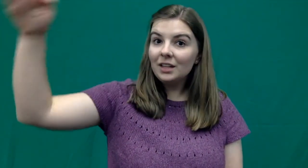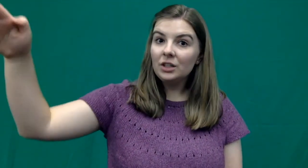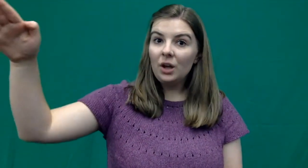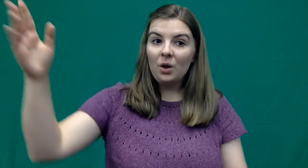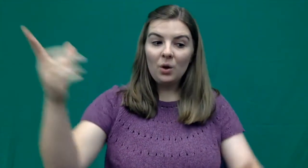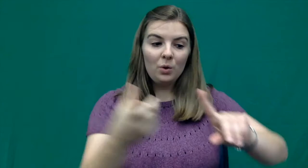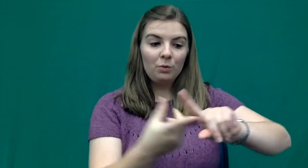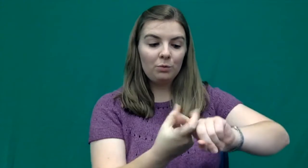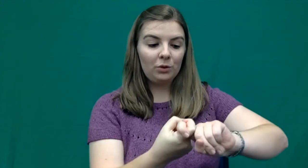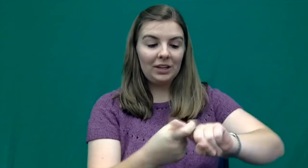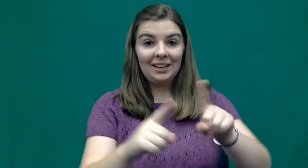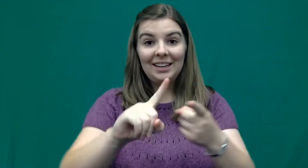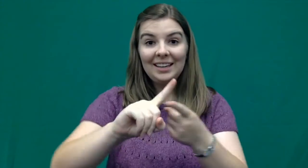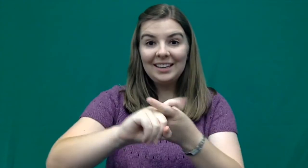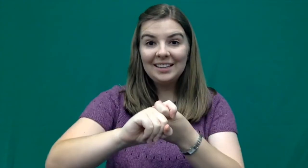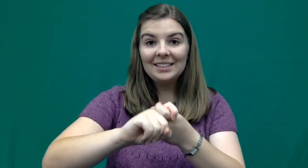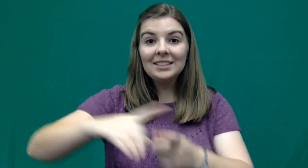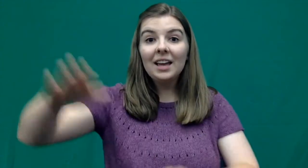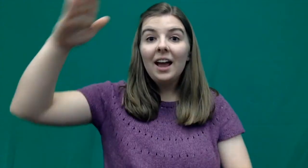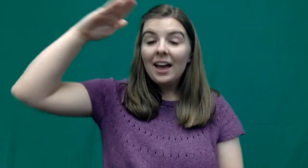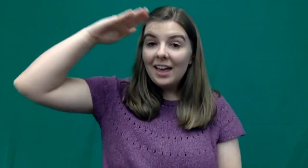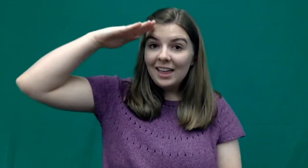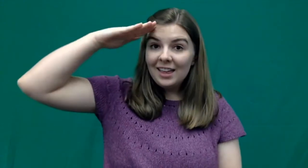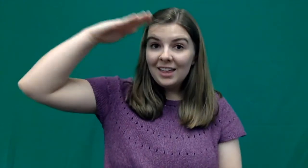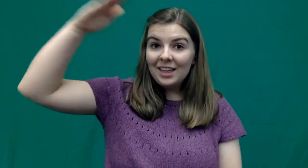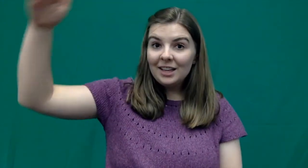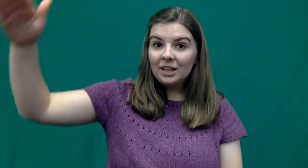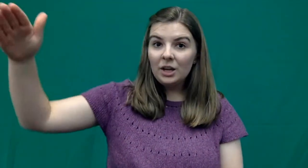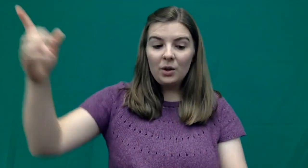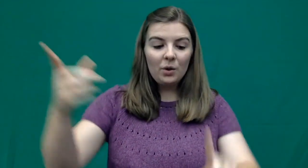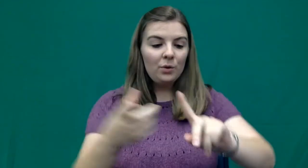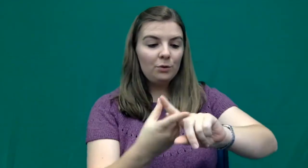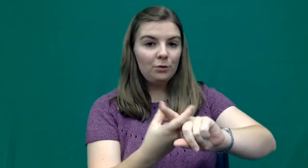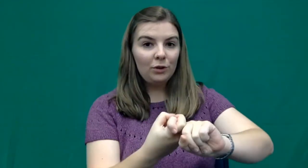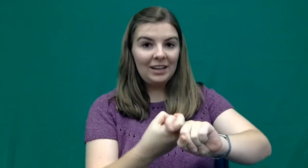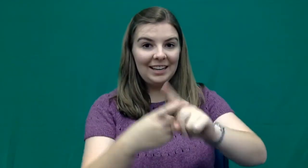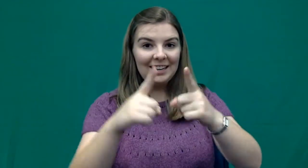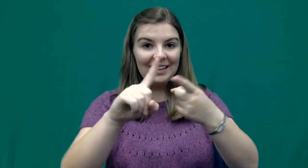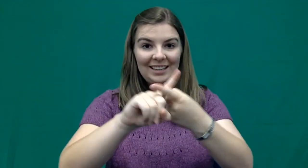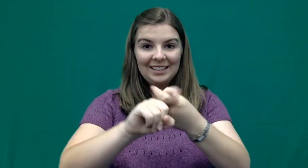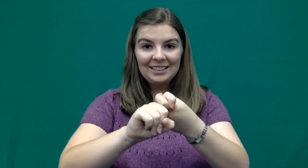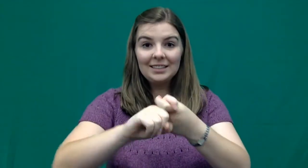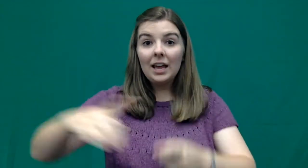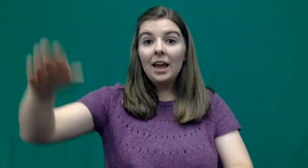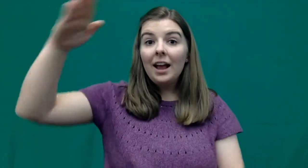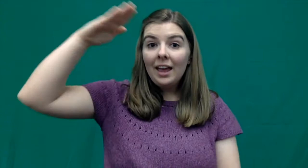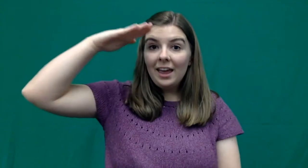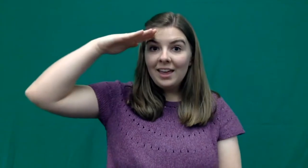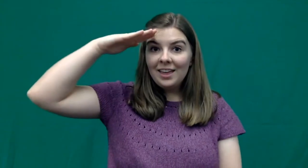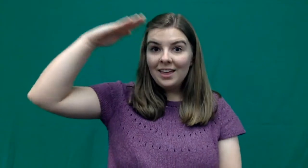Hello, friends. Hello, friends.